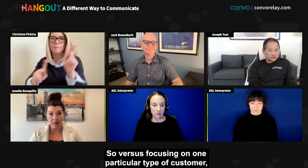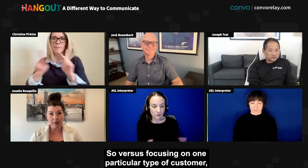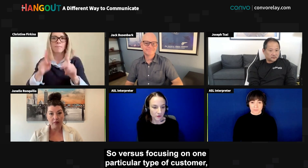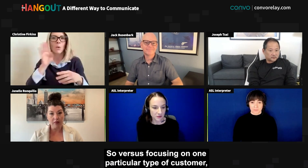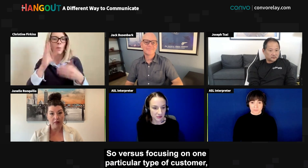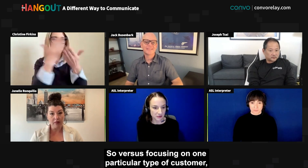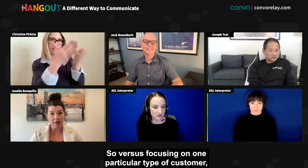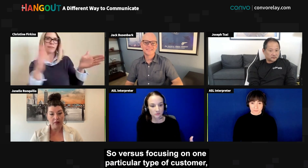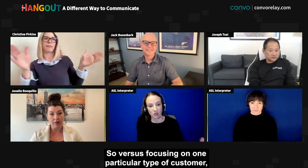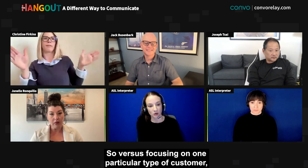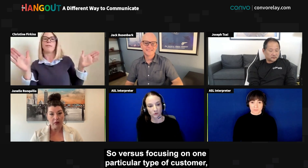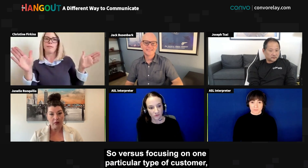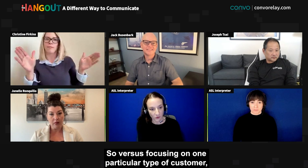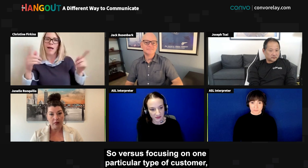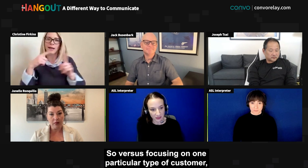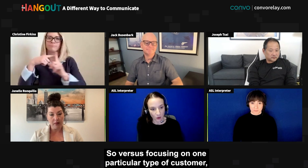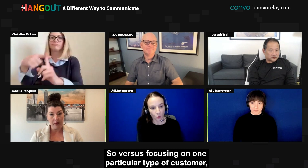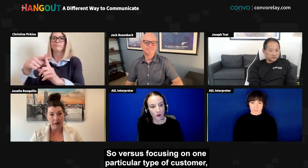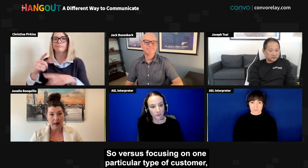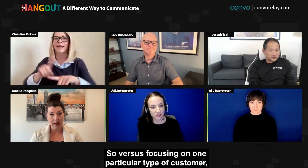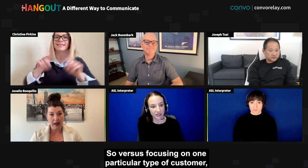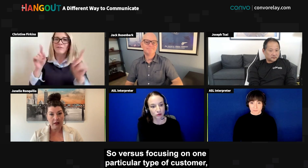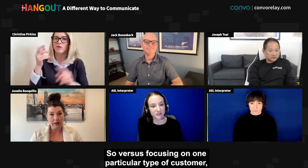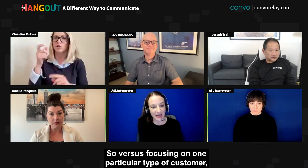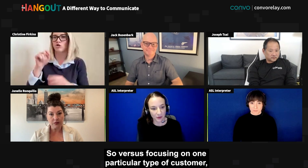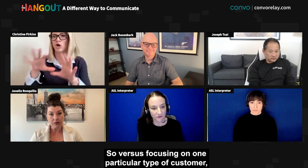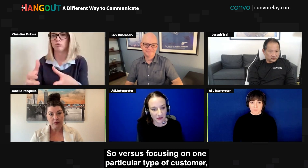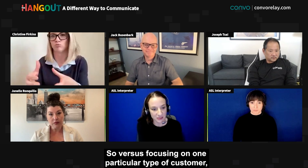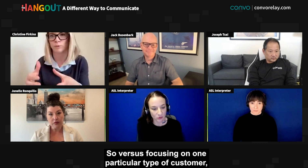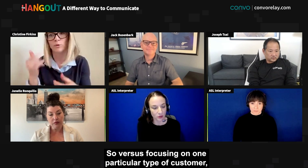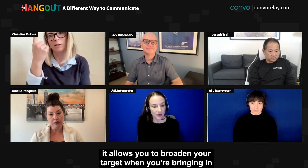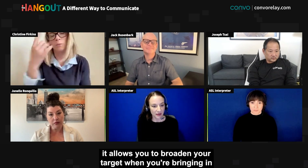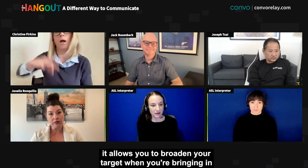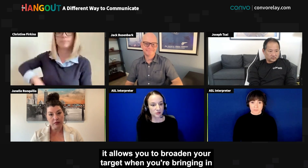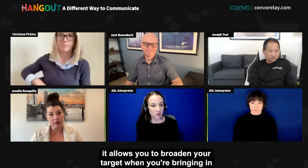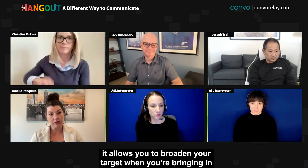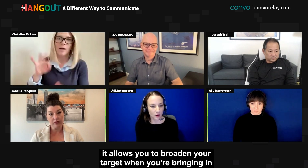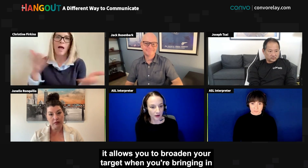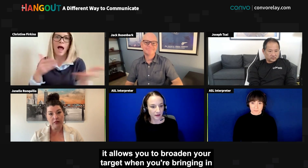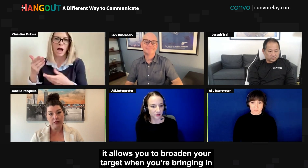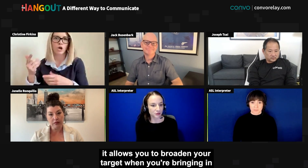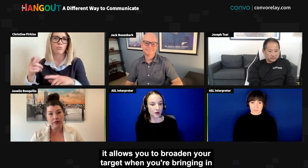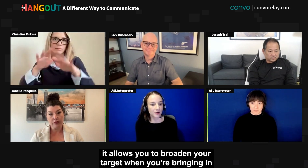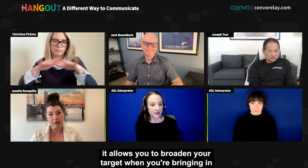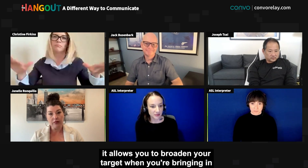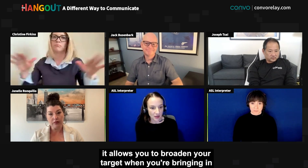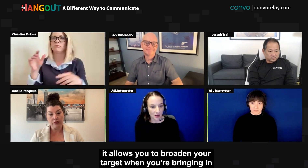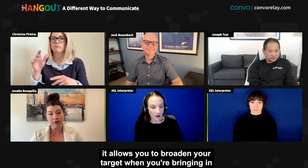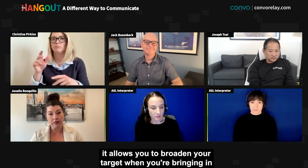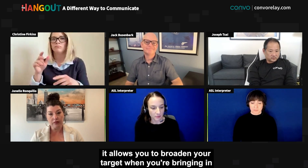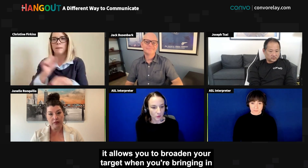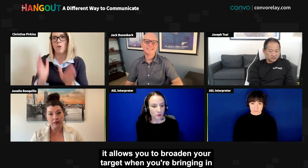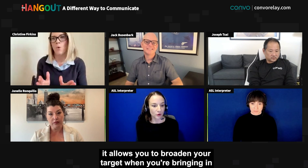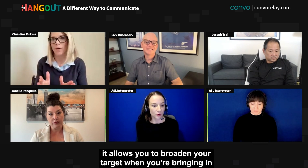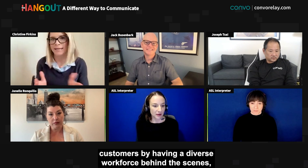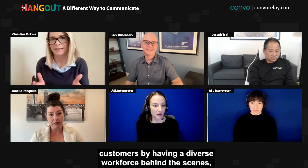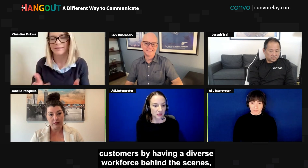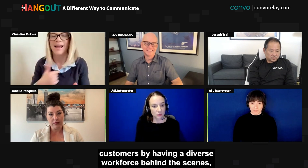So versus, focusing on one particular type of customer, it allows you to broaden your target when you're bringing in customers